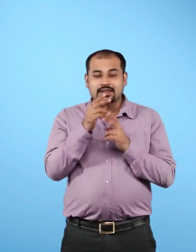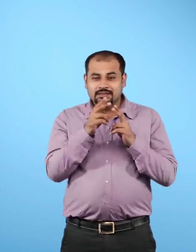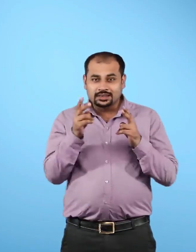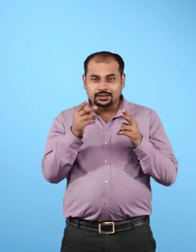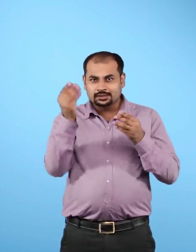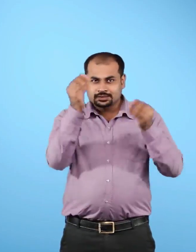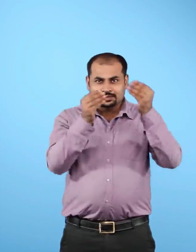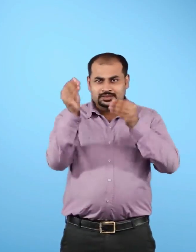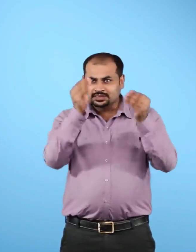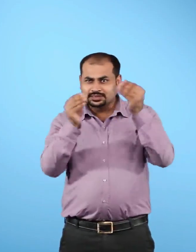Colorful design.